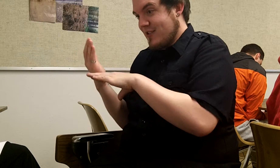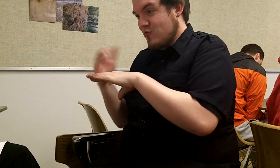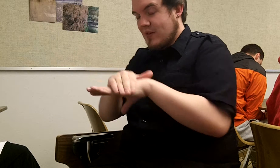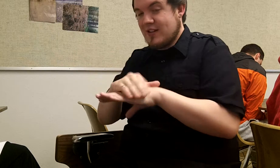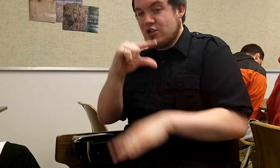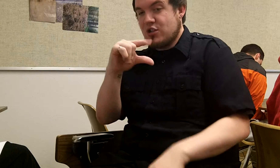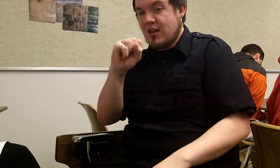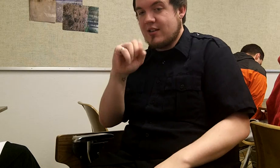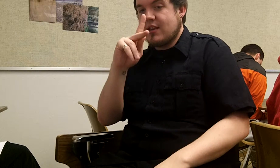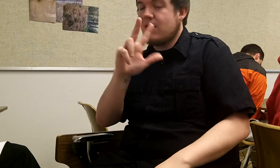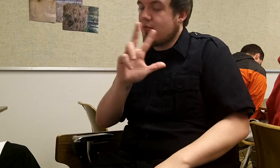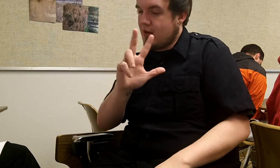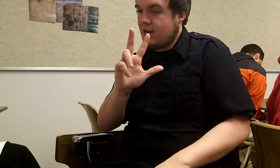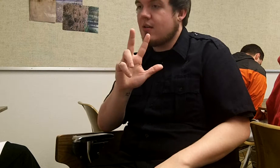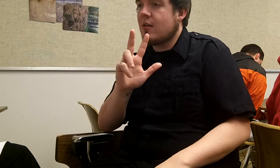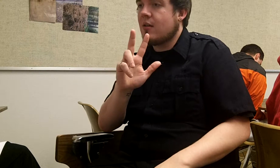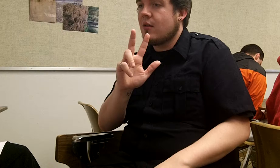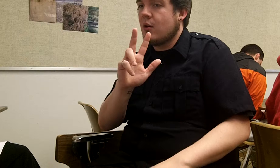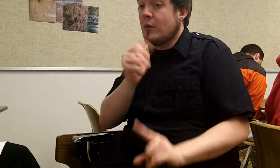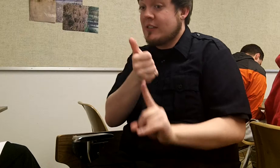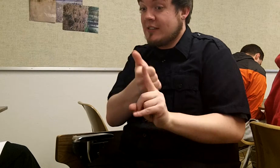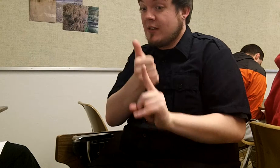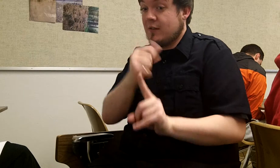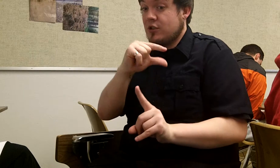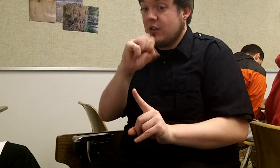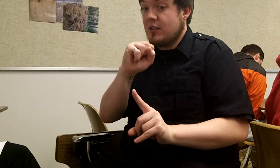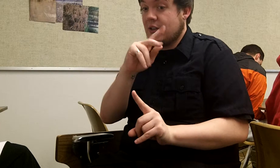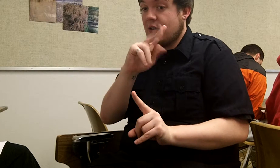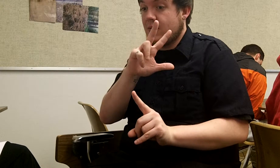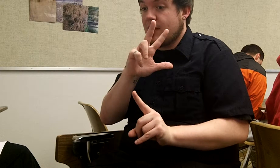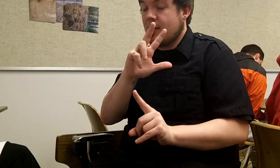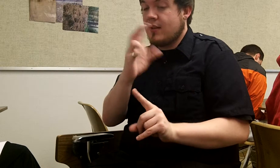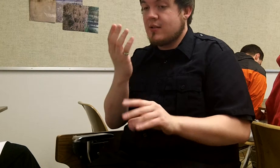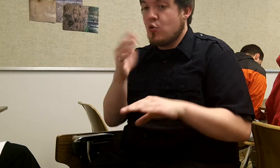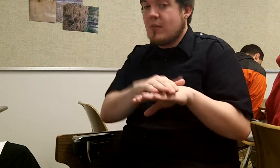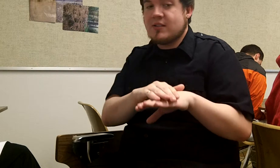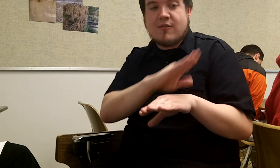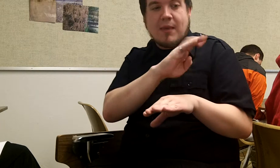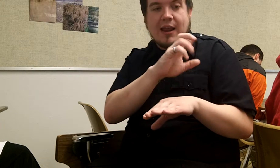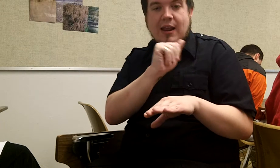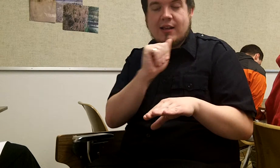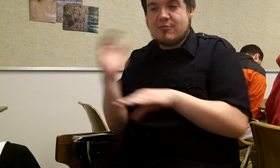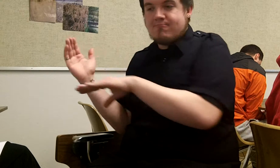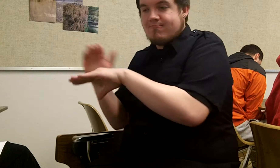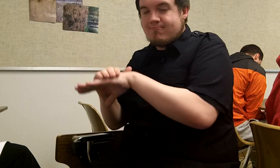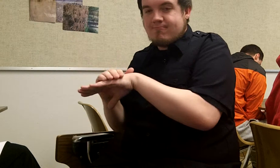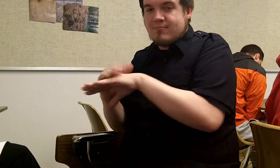GSK3, which itself is a repressor of beta-catenin. So when you have sort of a repressor of a